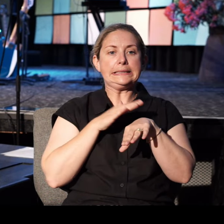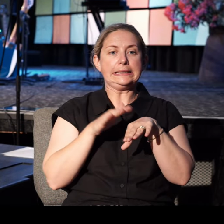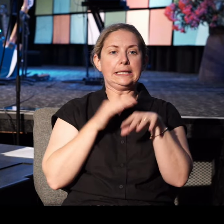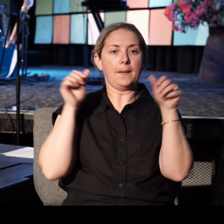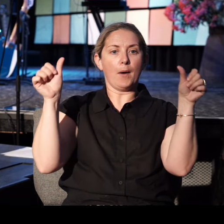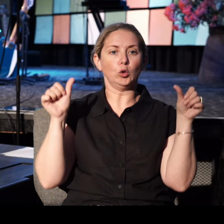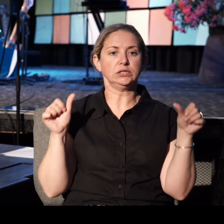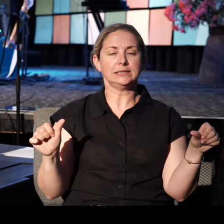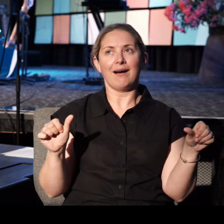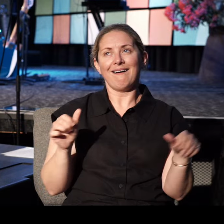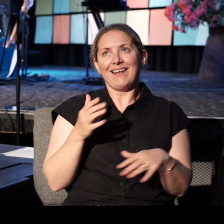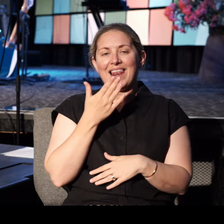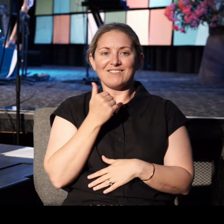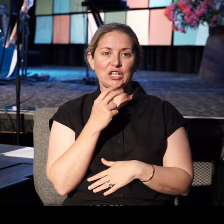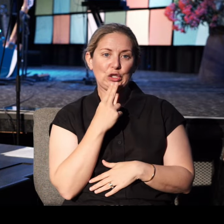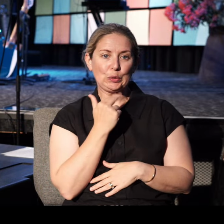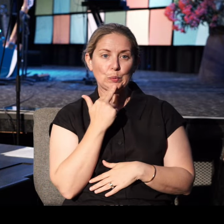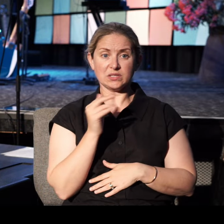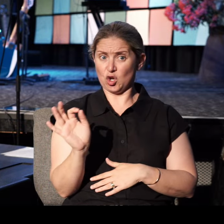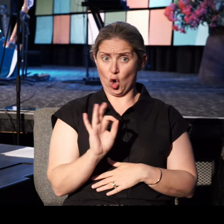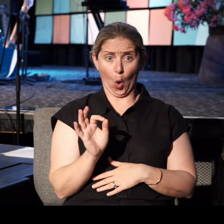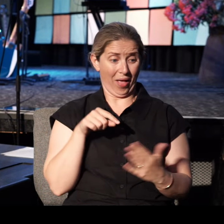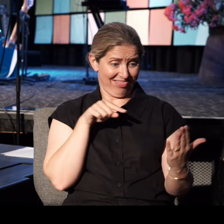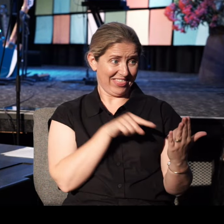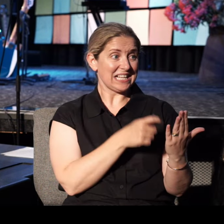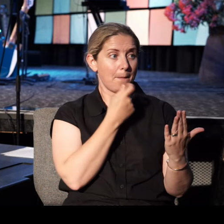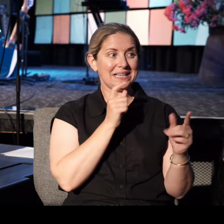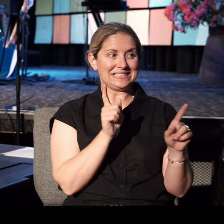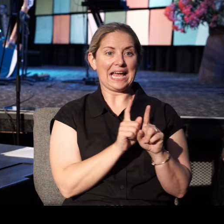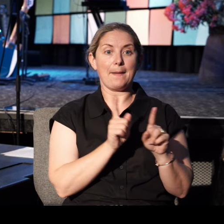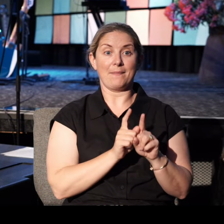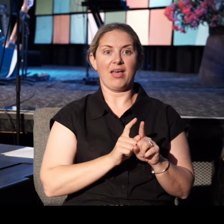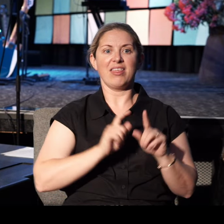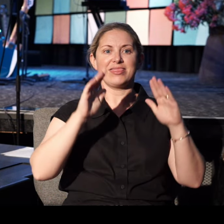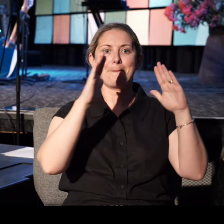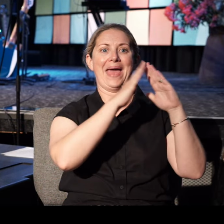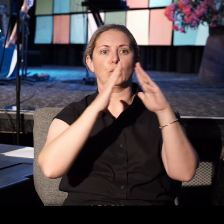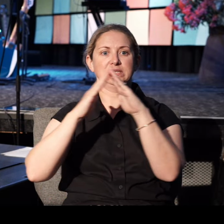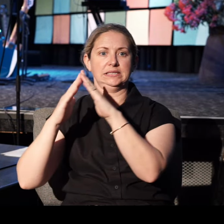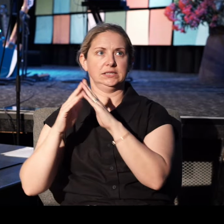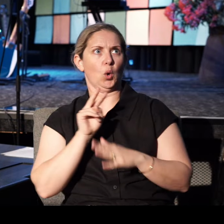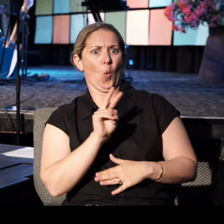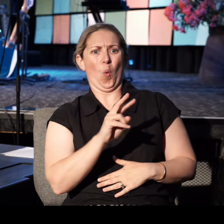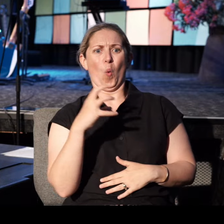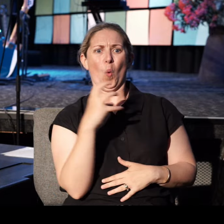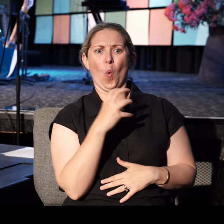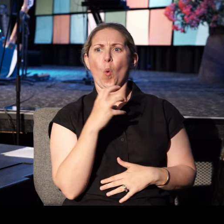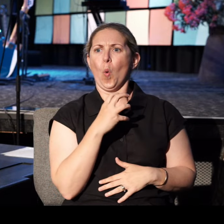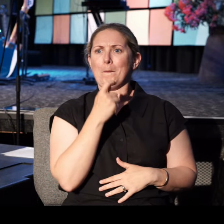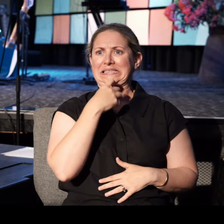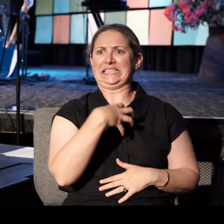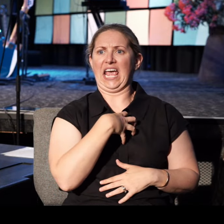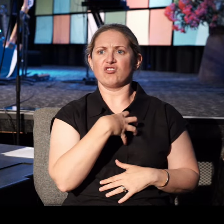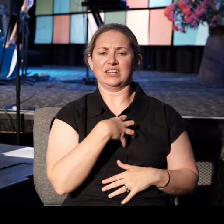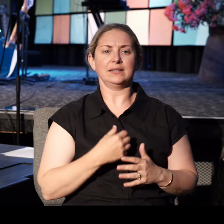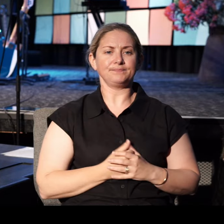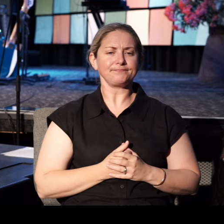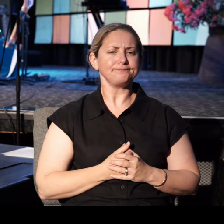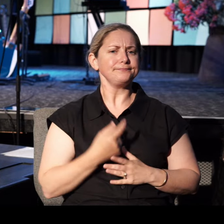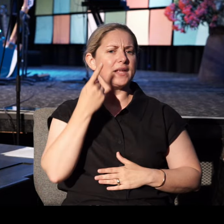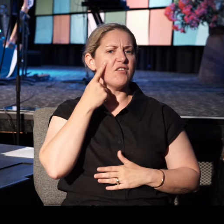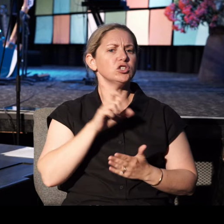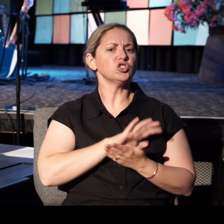great mountains that are terrifying in their beauty. Now, the passage, it has this beauty. Look, chapter 3,